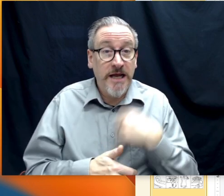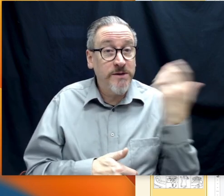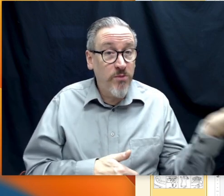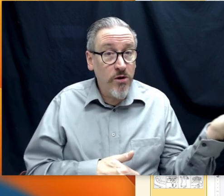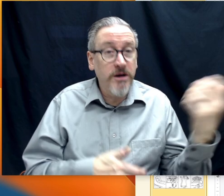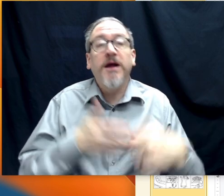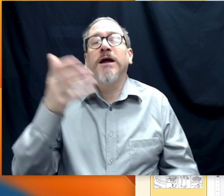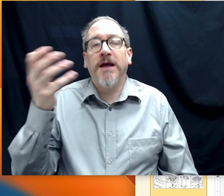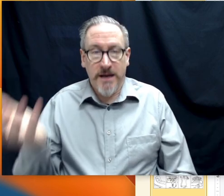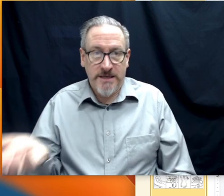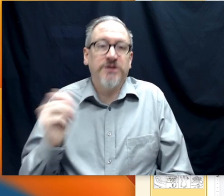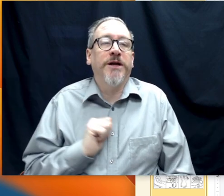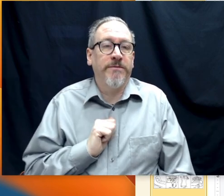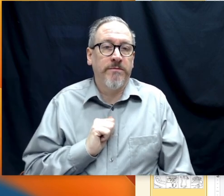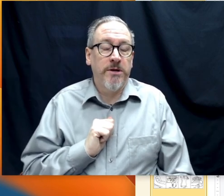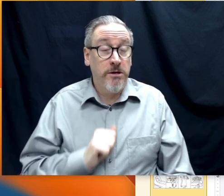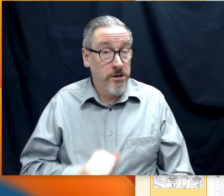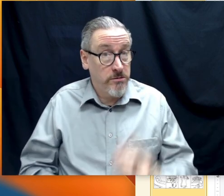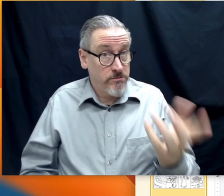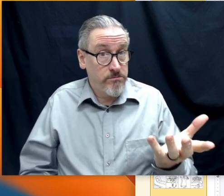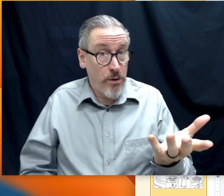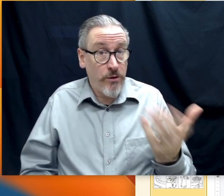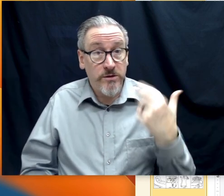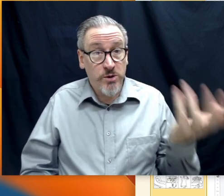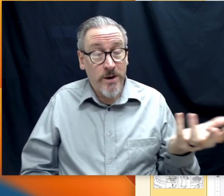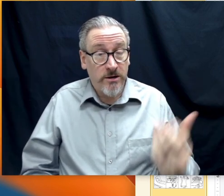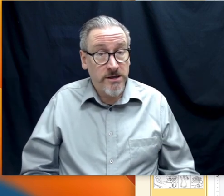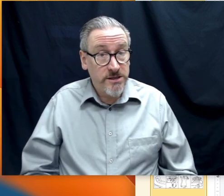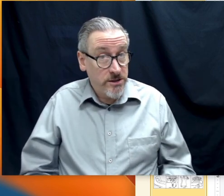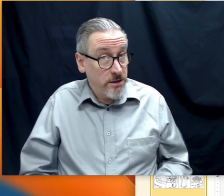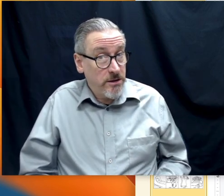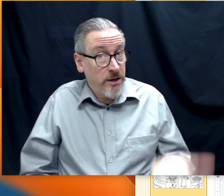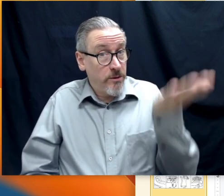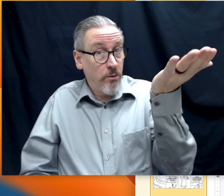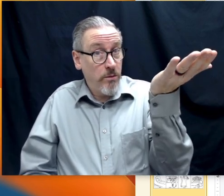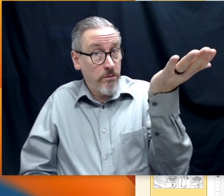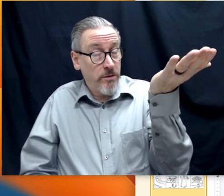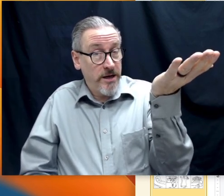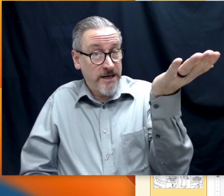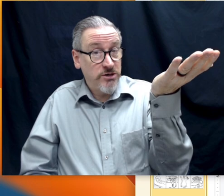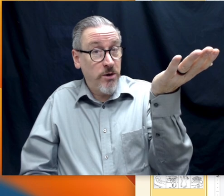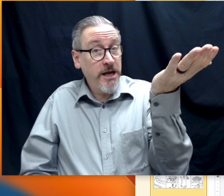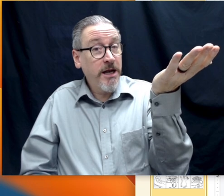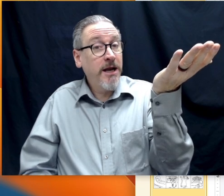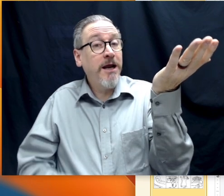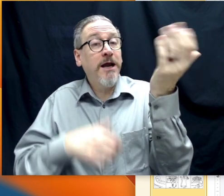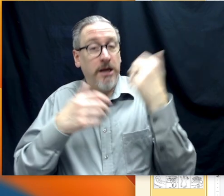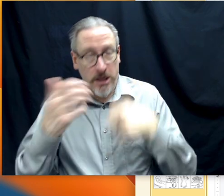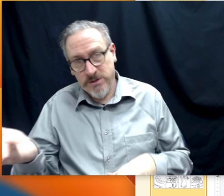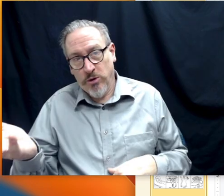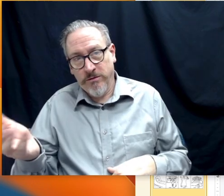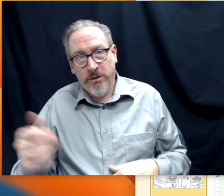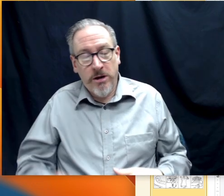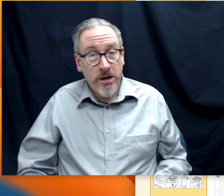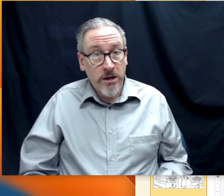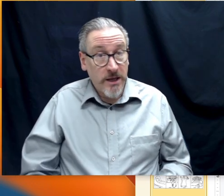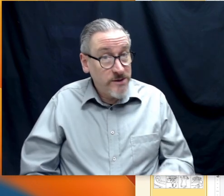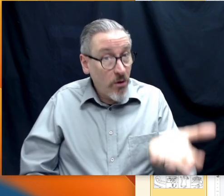born. He was born in 1920. Both of those are when clauses. In 1920, he was